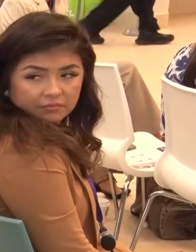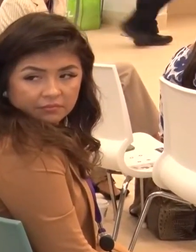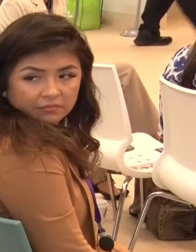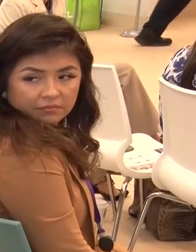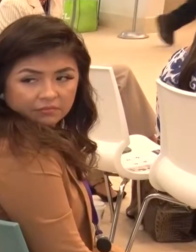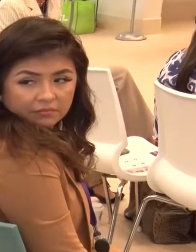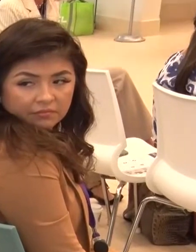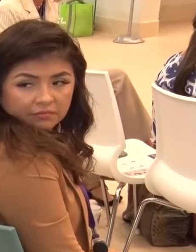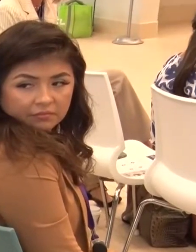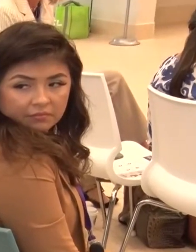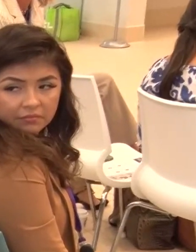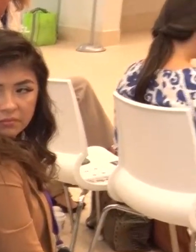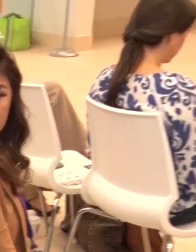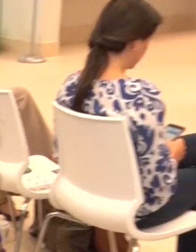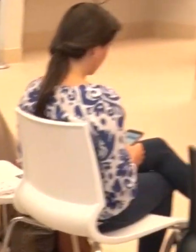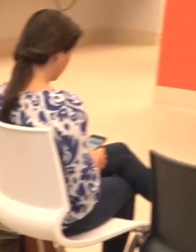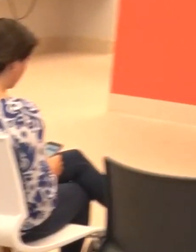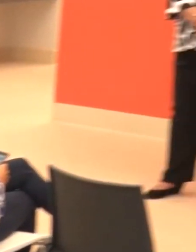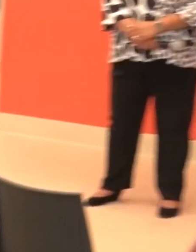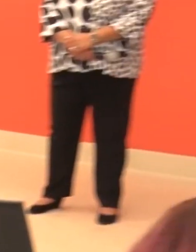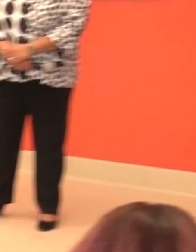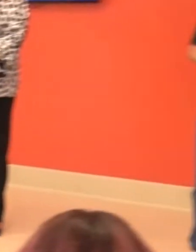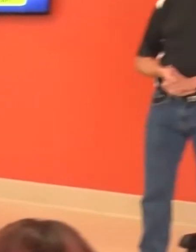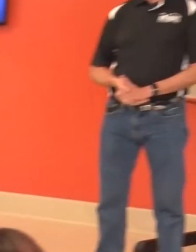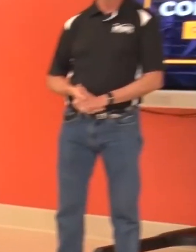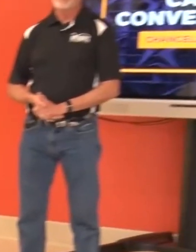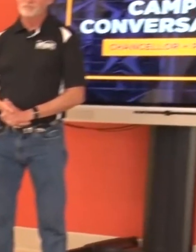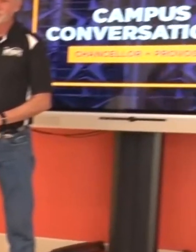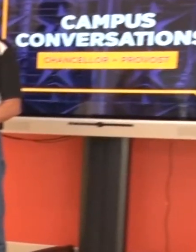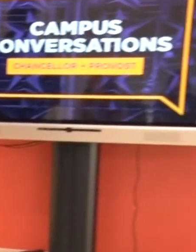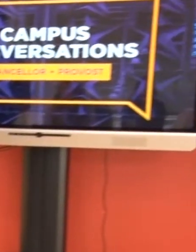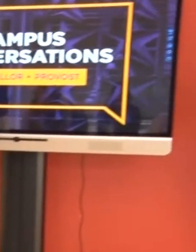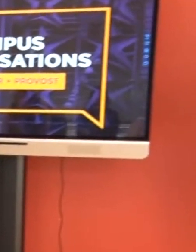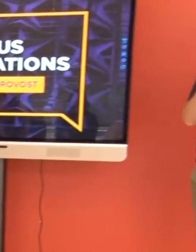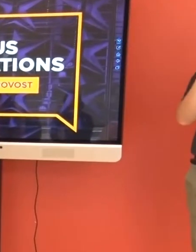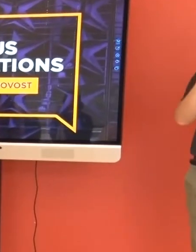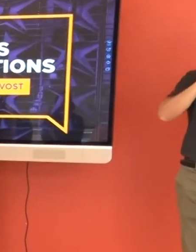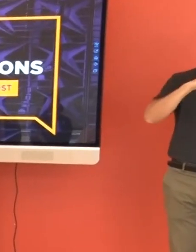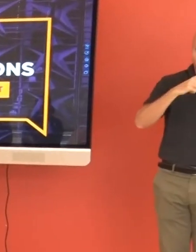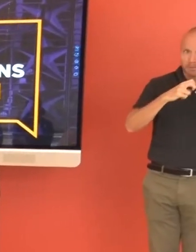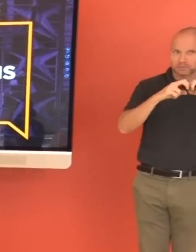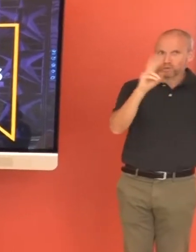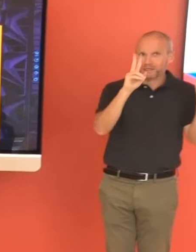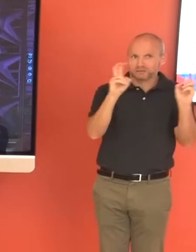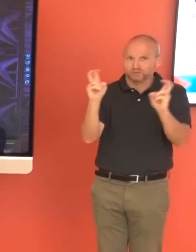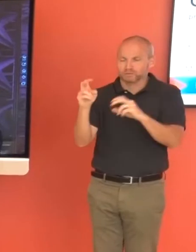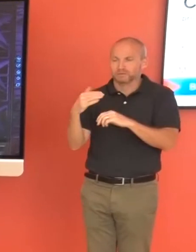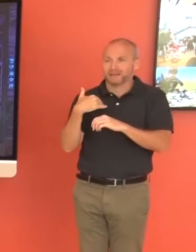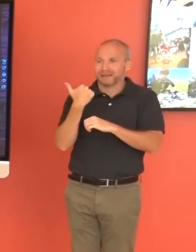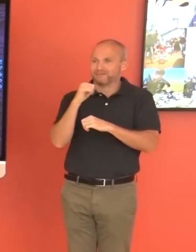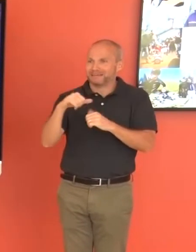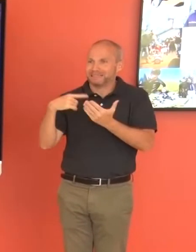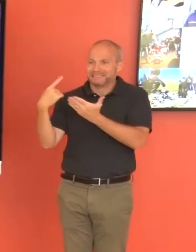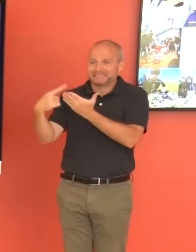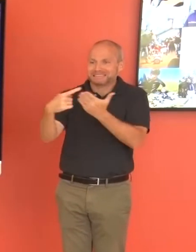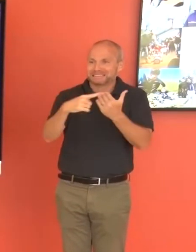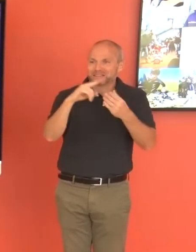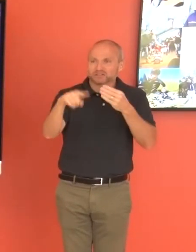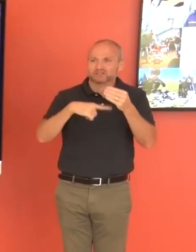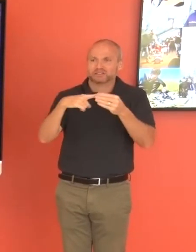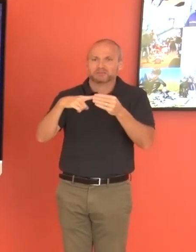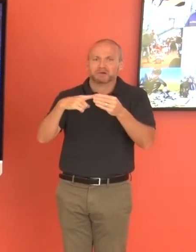campus, have transportation needs. Is there any discussion around, excuse me, is there any discussion around at least